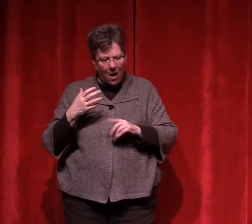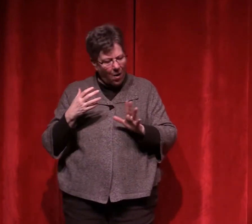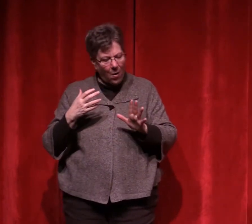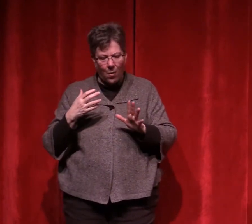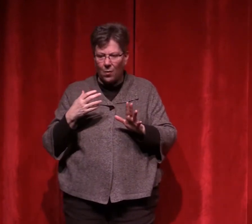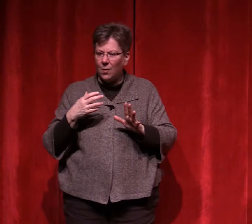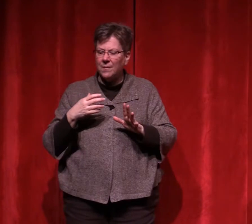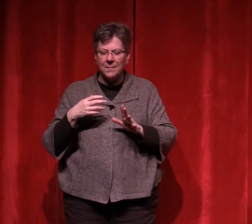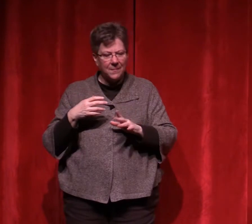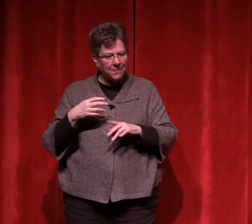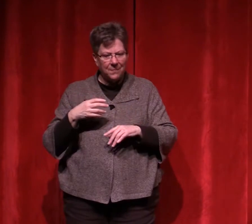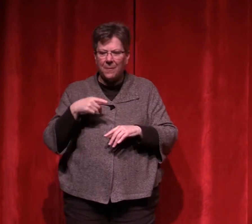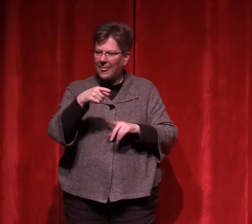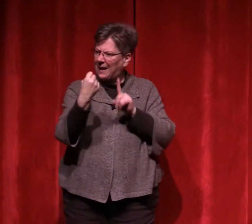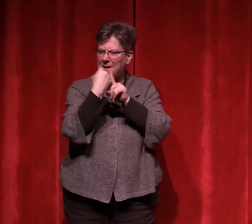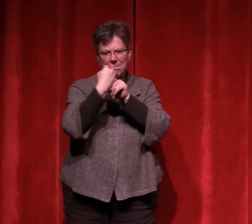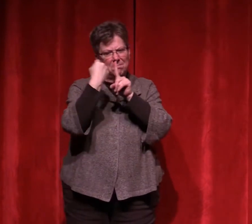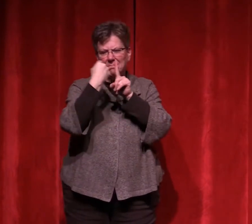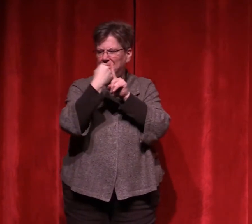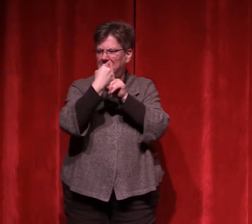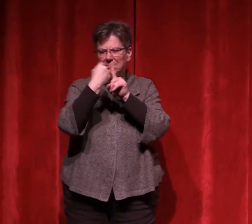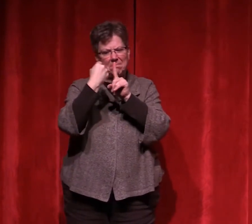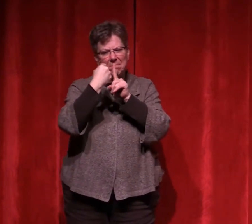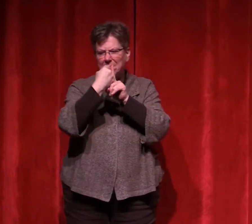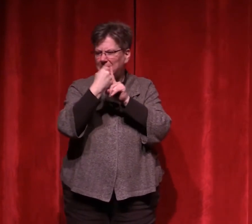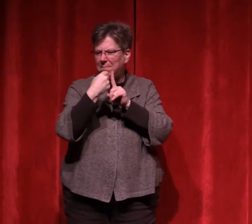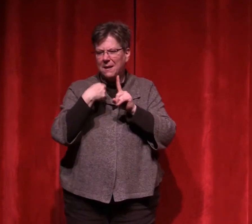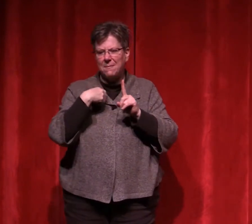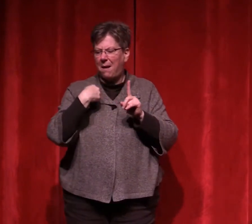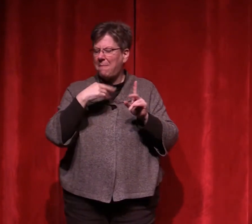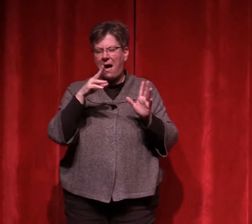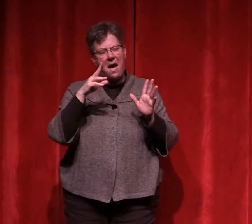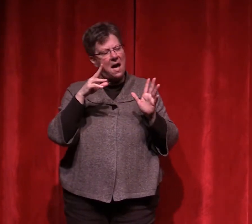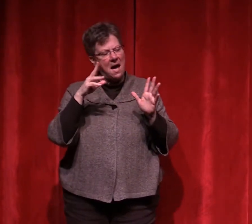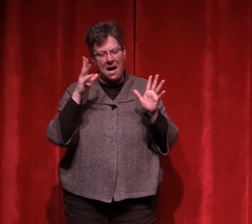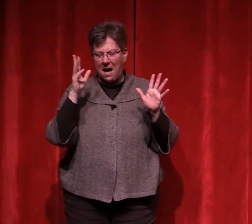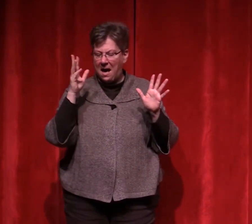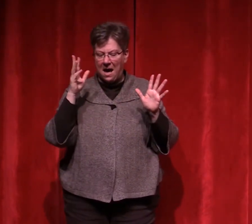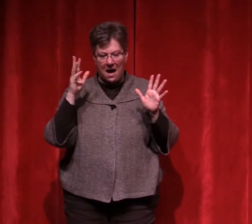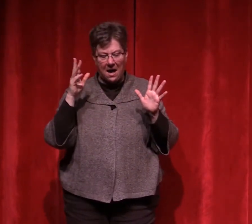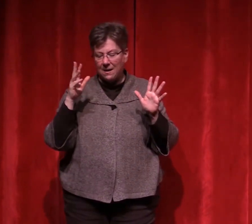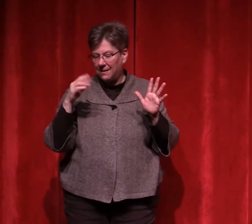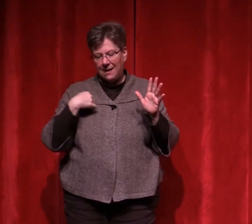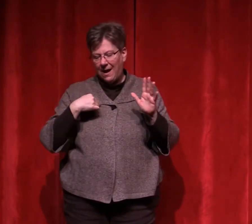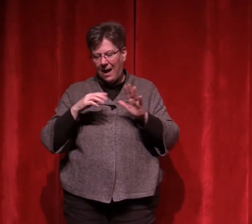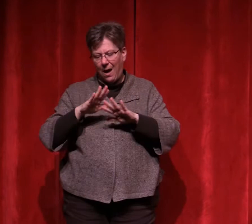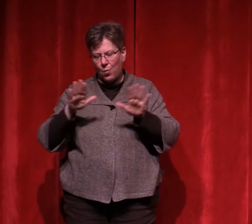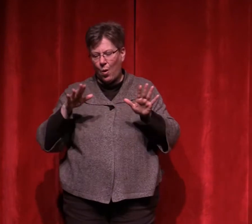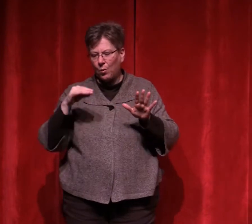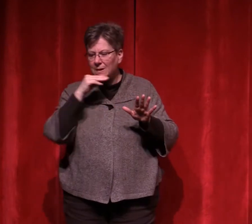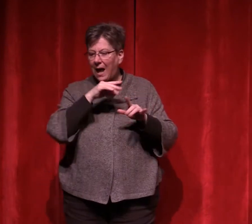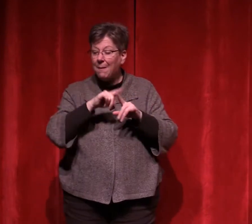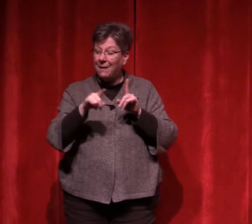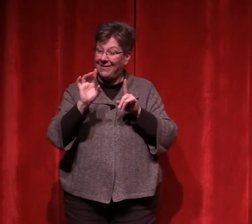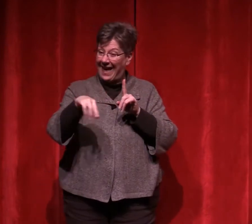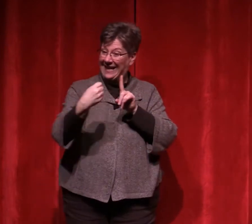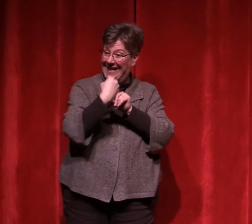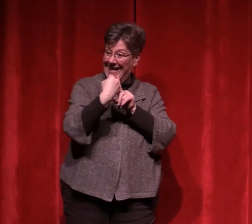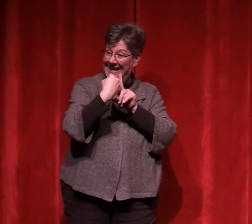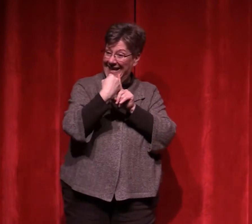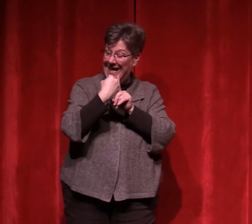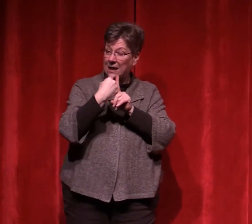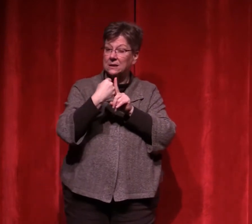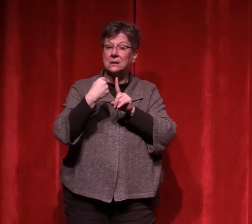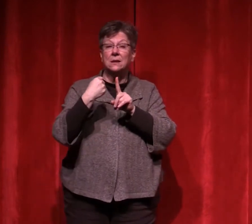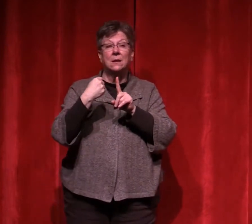He basically gassed out, beating me up. I'm not gonna lie. But none of the injuries, none of his hits really got